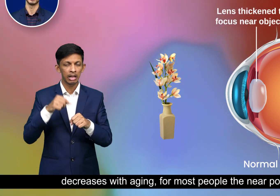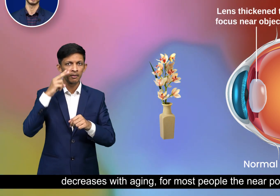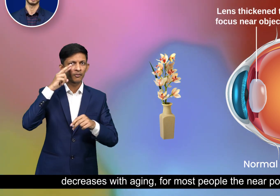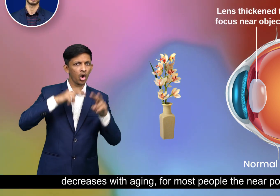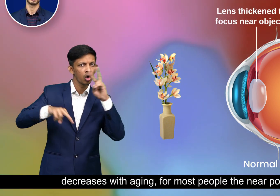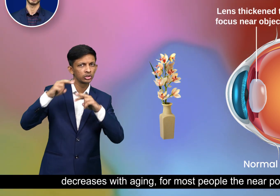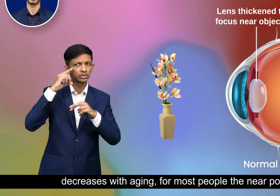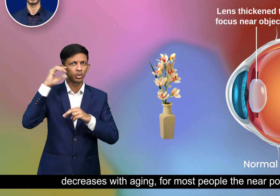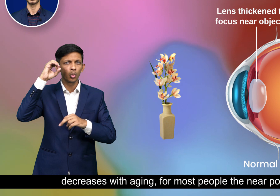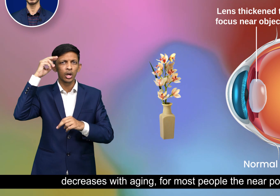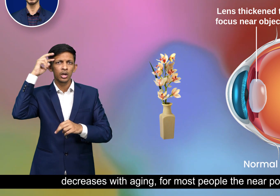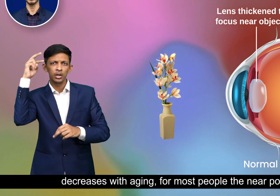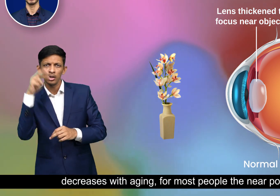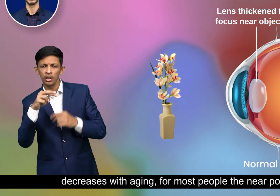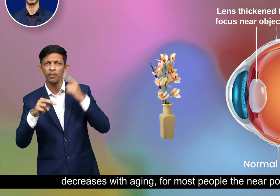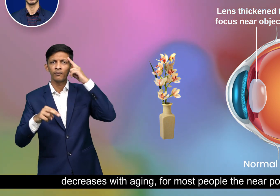aging.